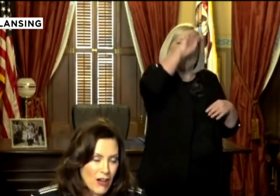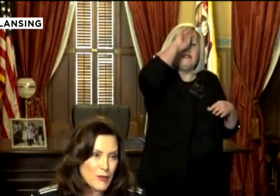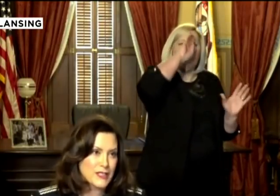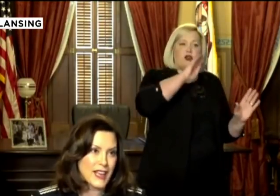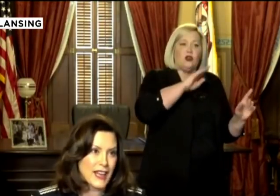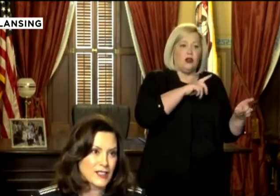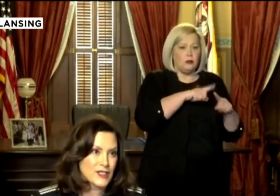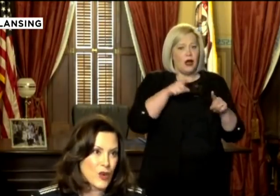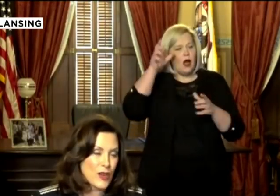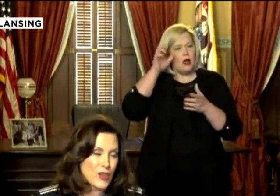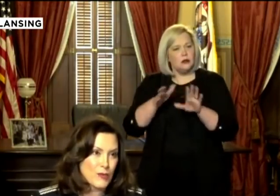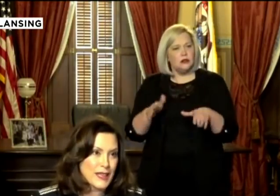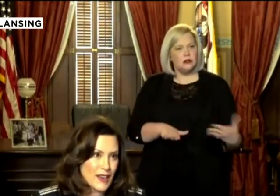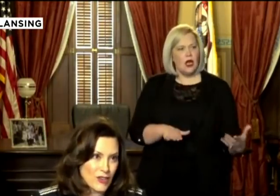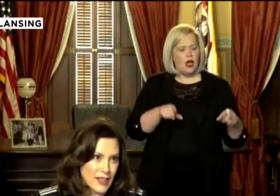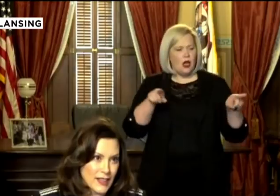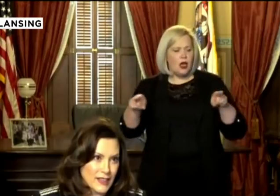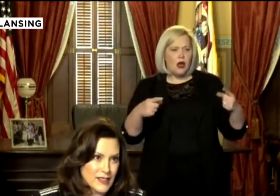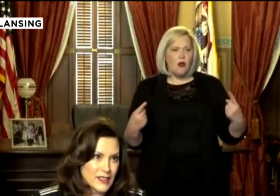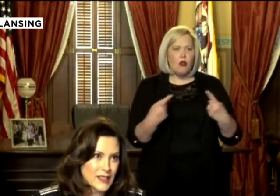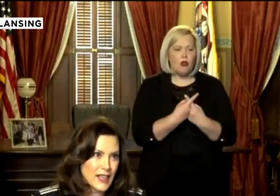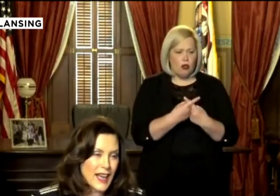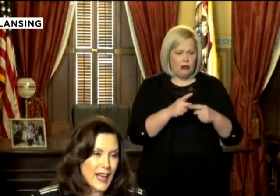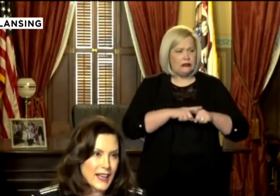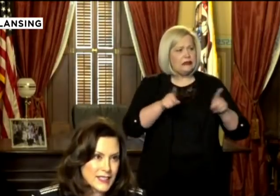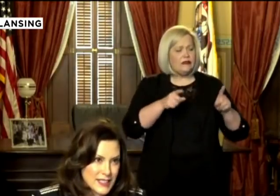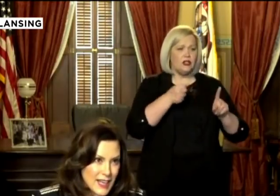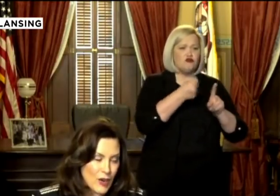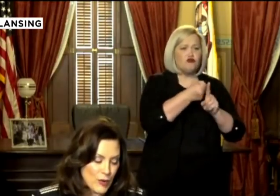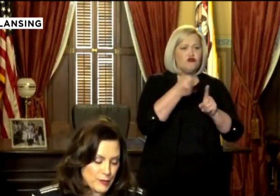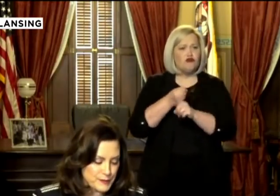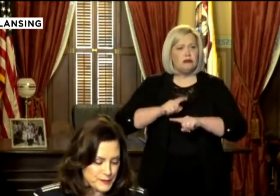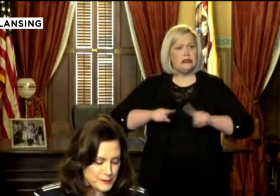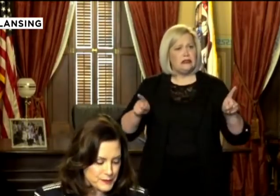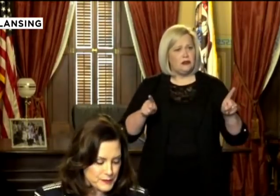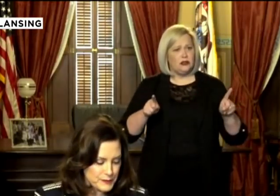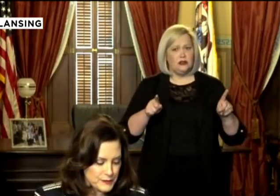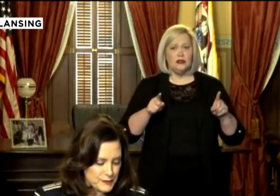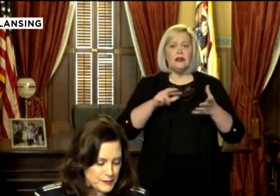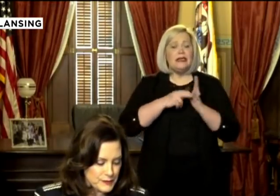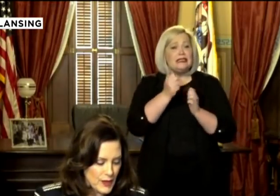that's why we all must act as though we could be carrying it and stay home.